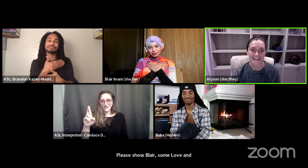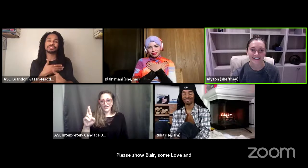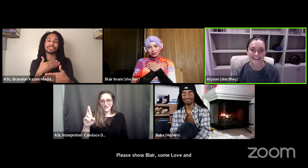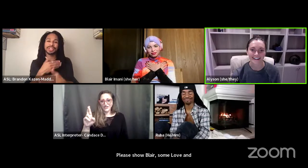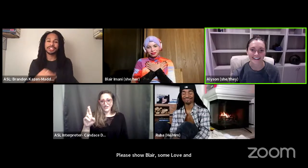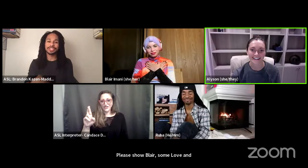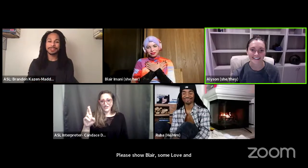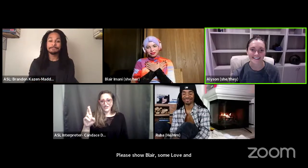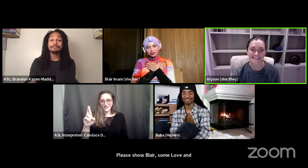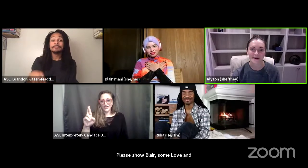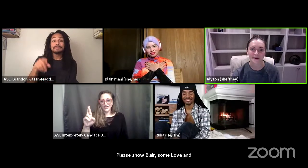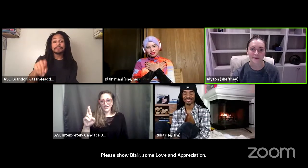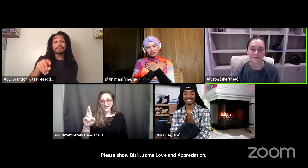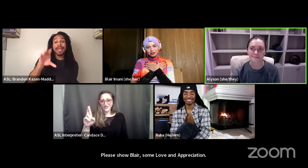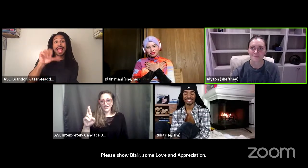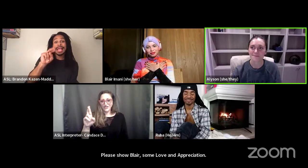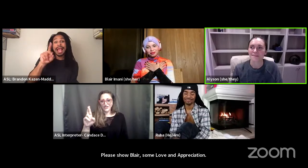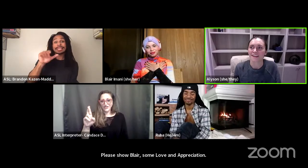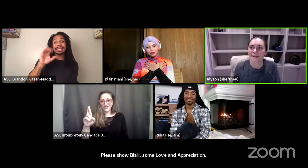Yes. So